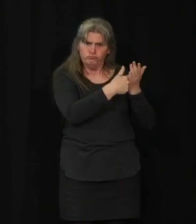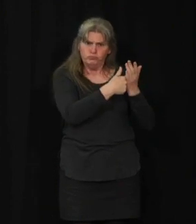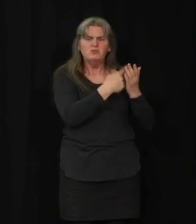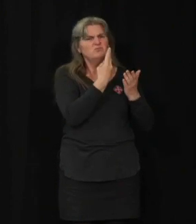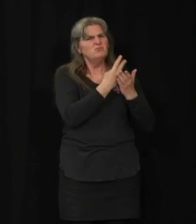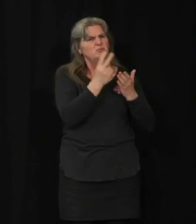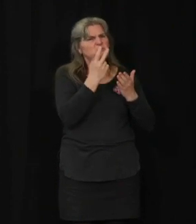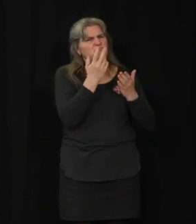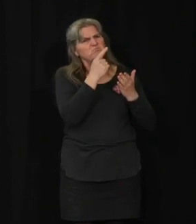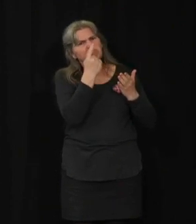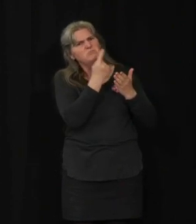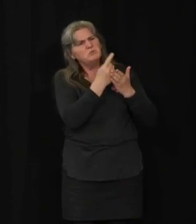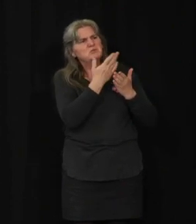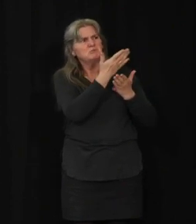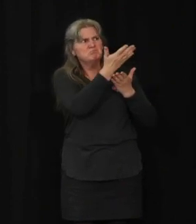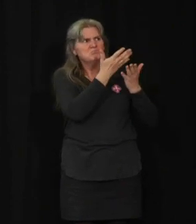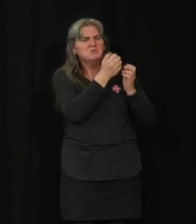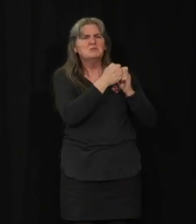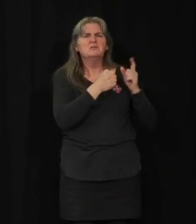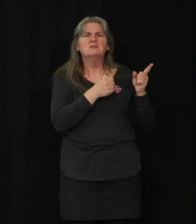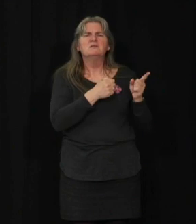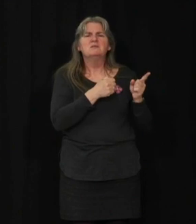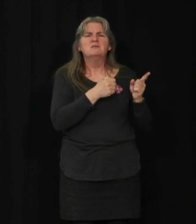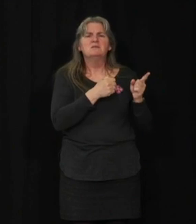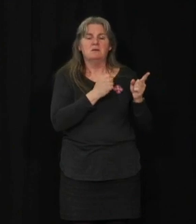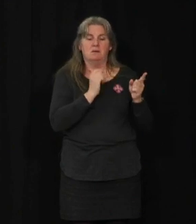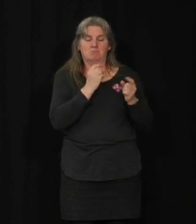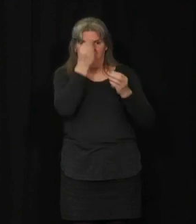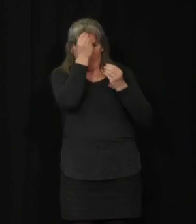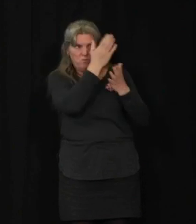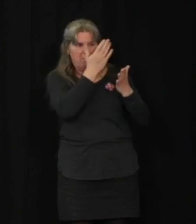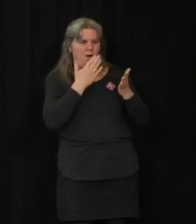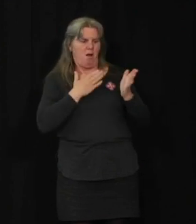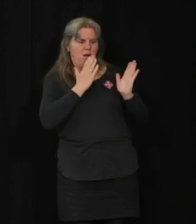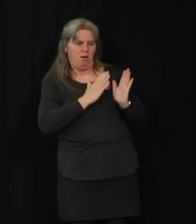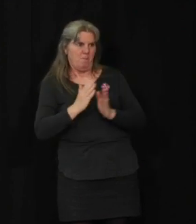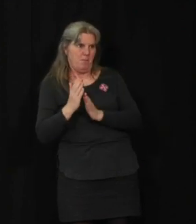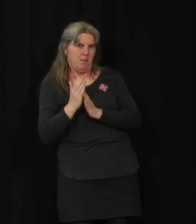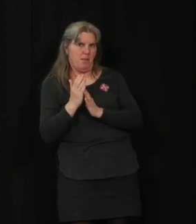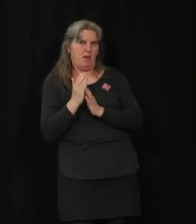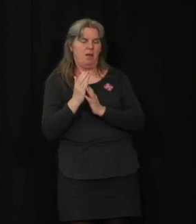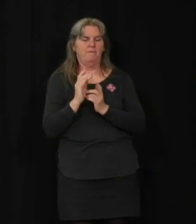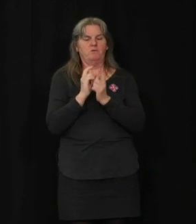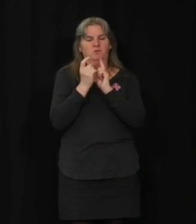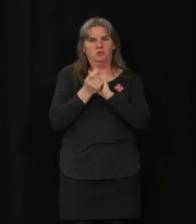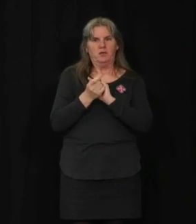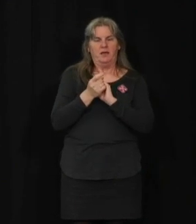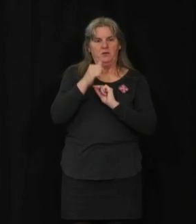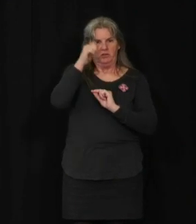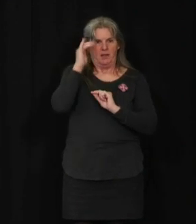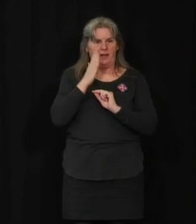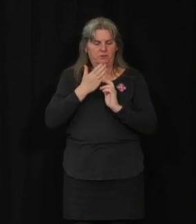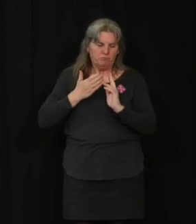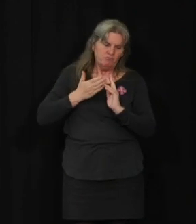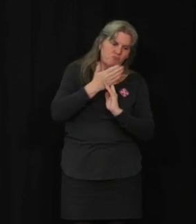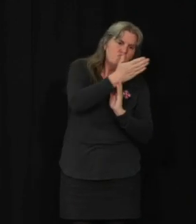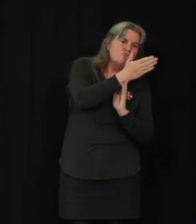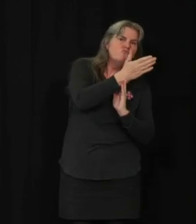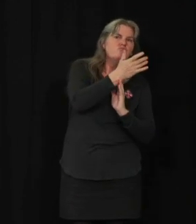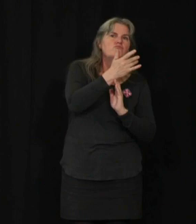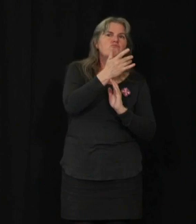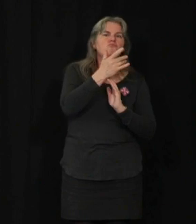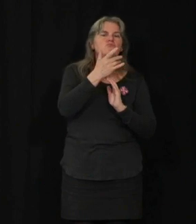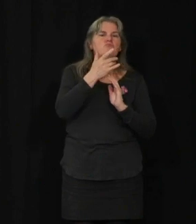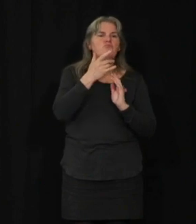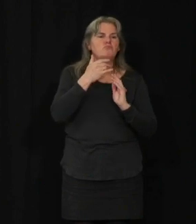time about our plans and for transitioning Alaskans through expediting